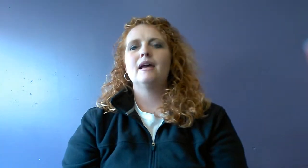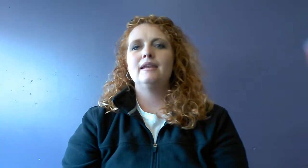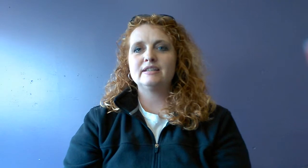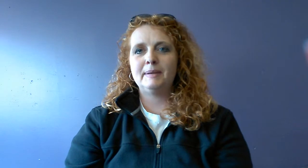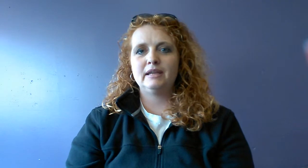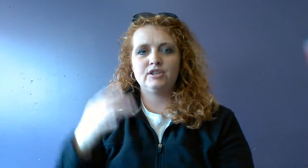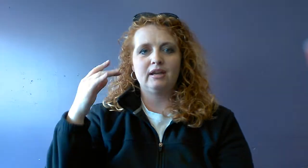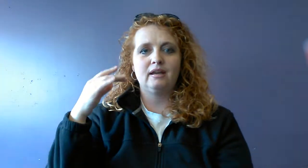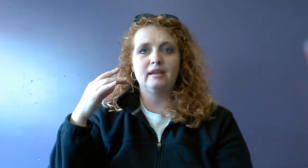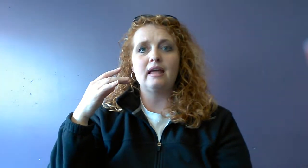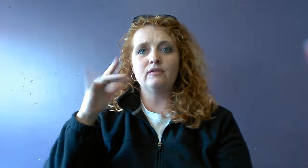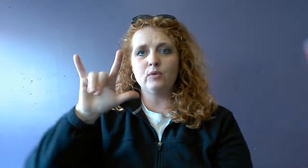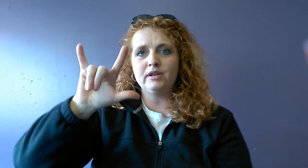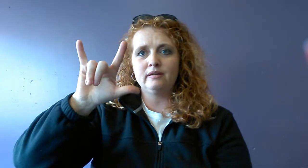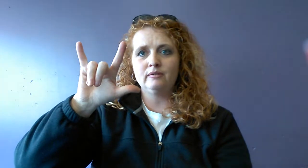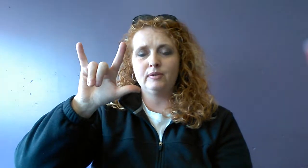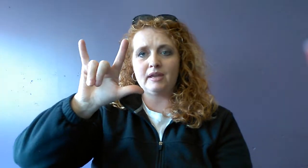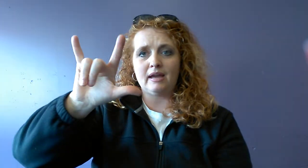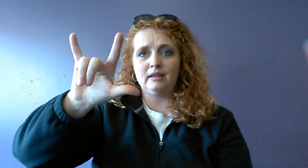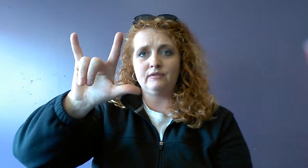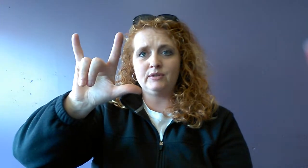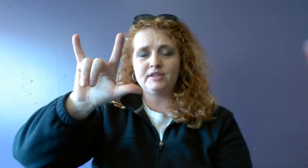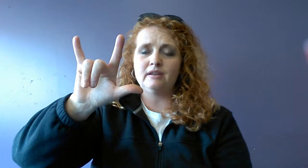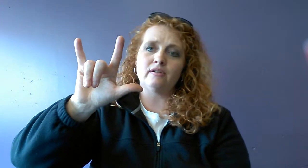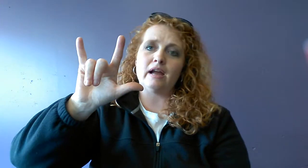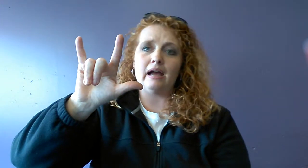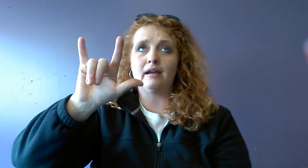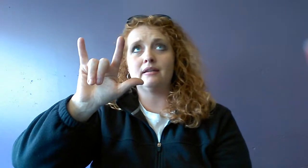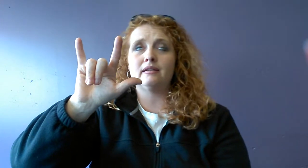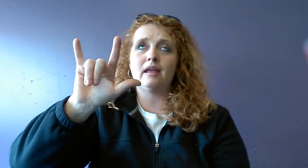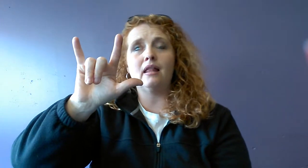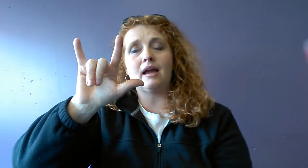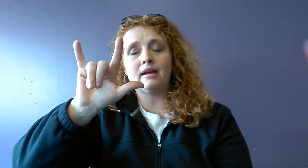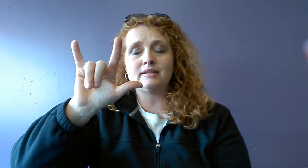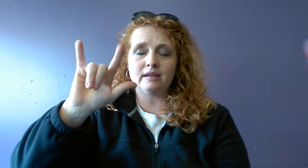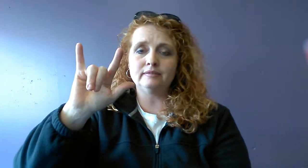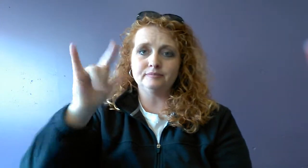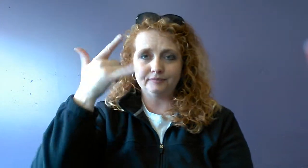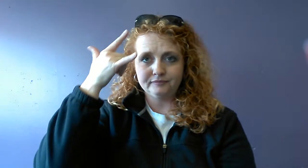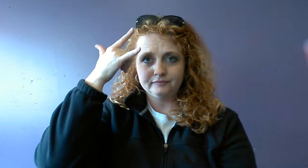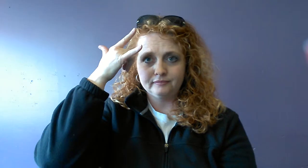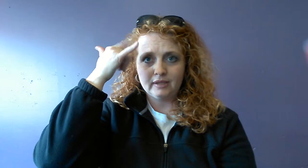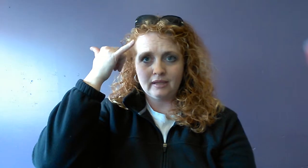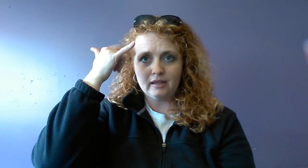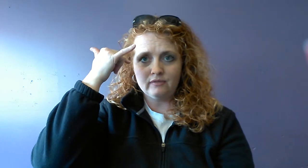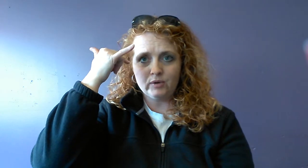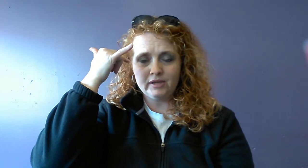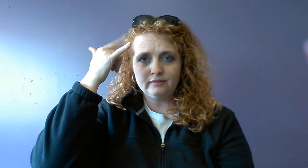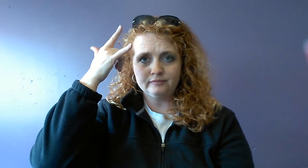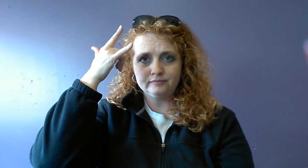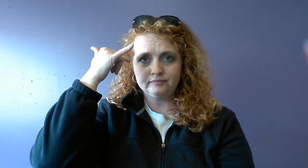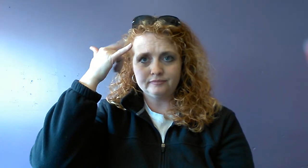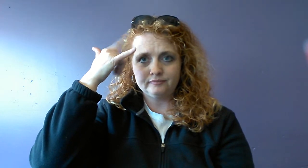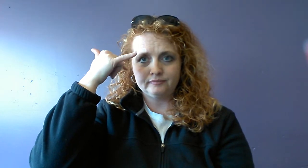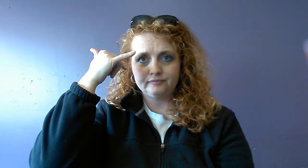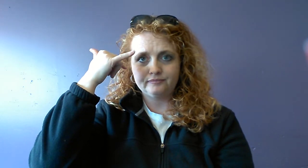Next page, California with the I love you sign or LI sign. California.